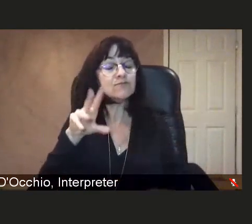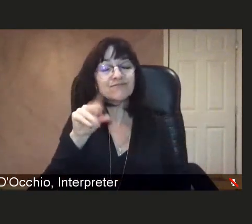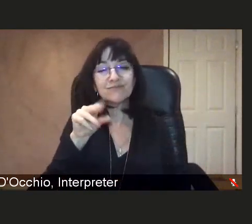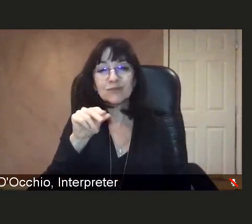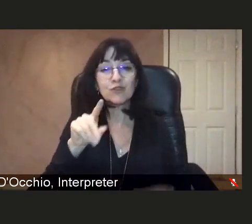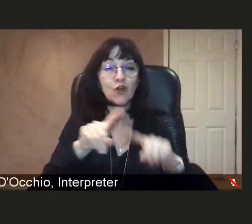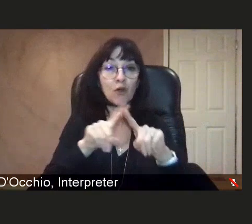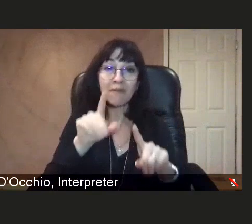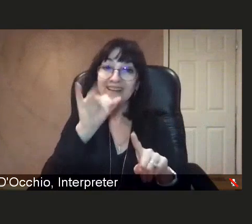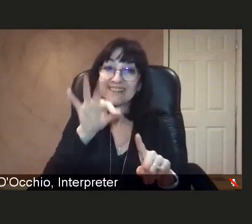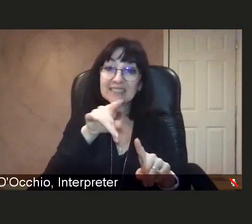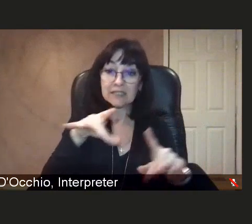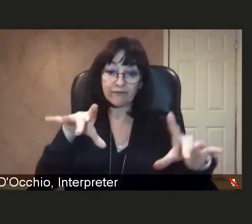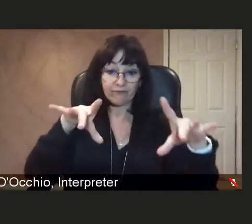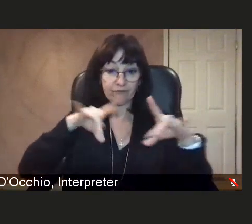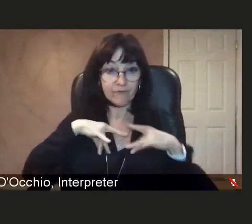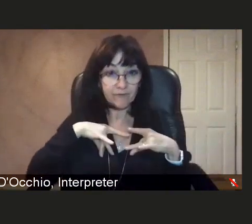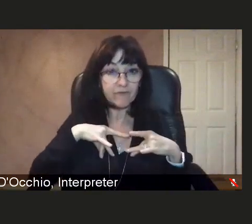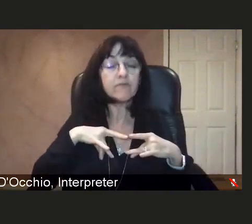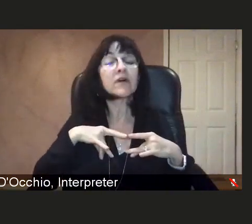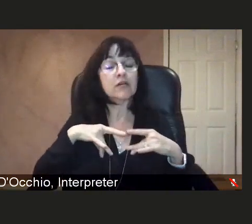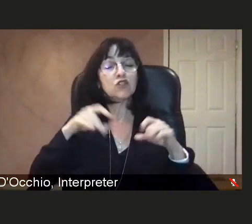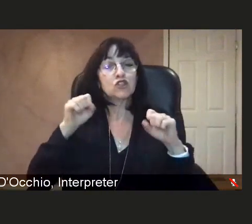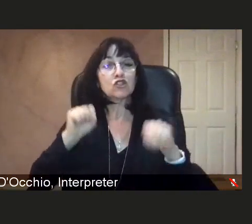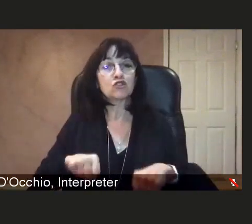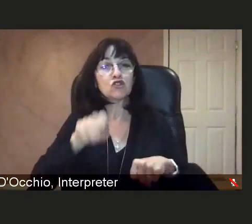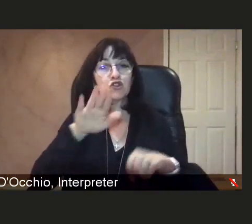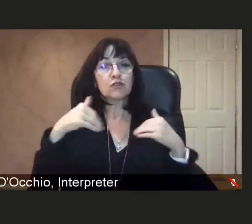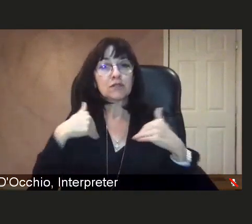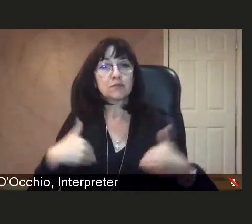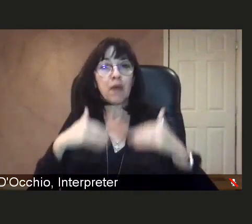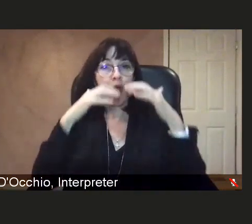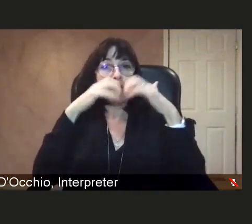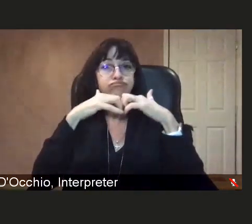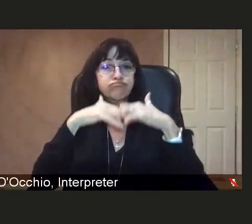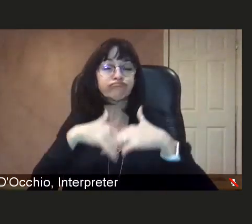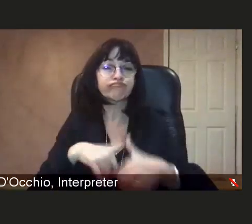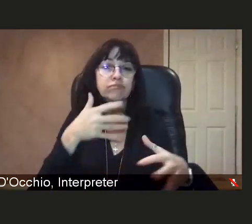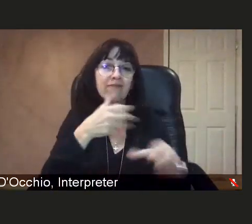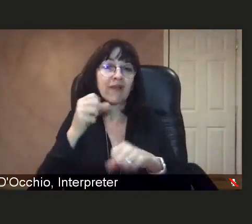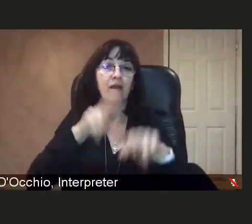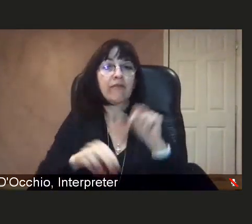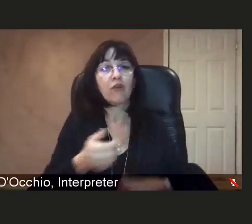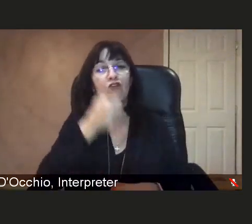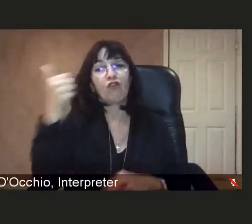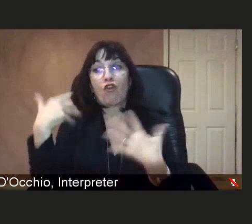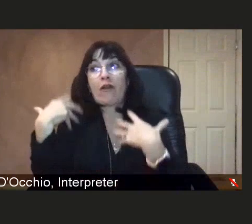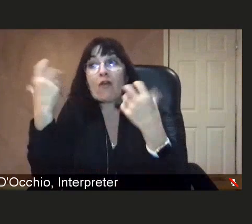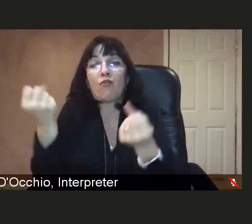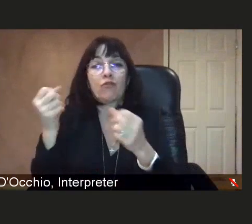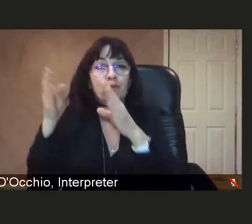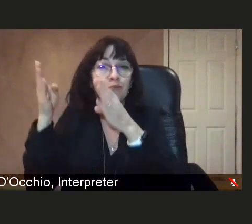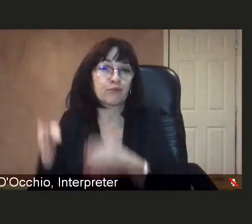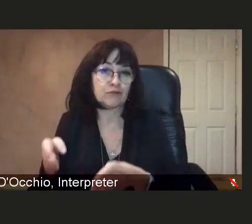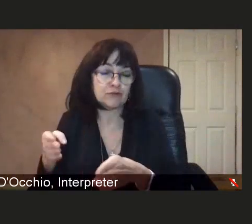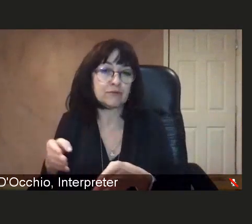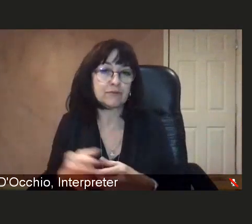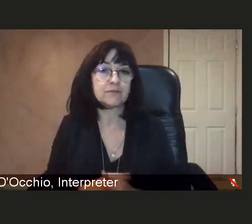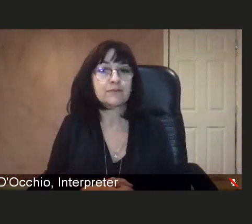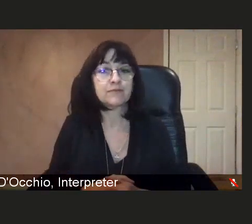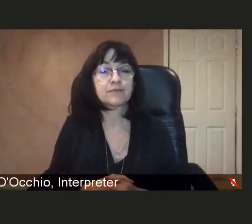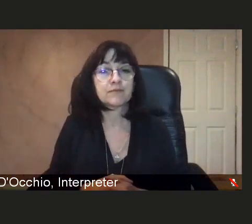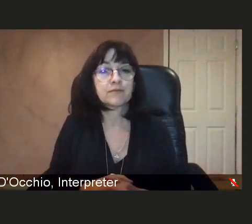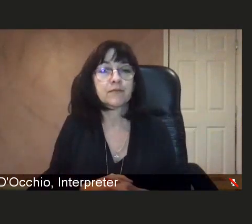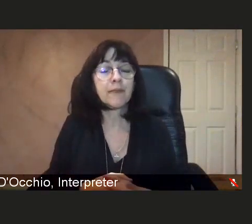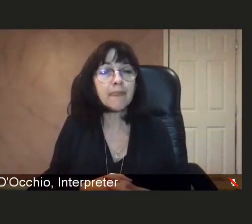someone who may not have those risk factors. The last group of questions that I have is, what happens if you